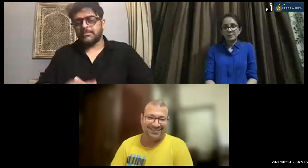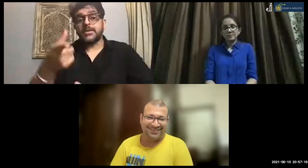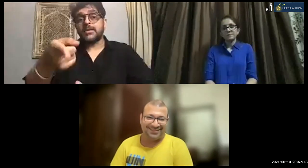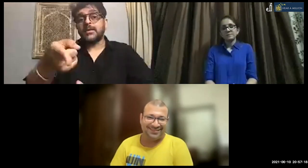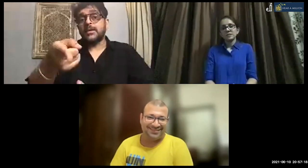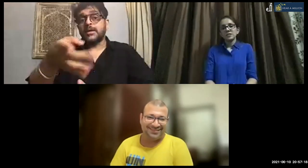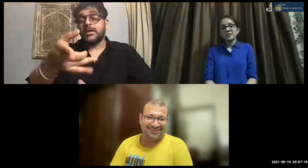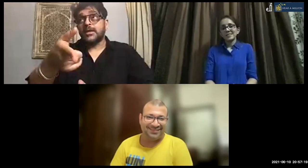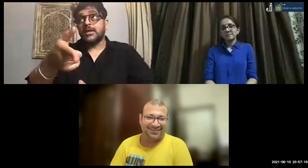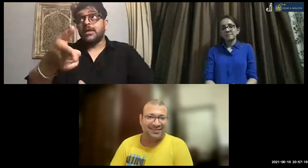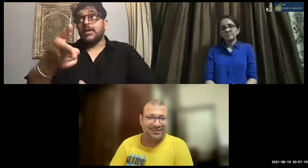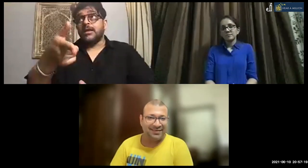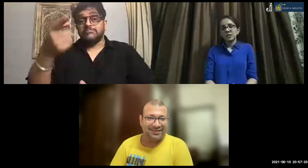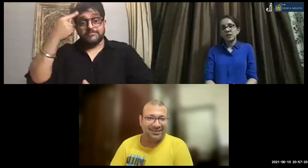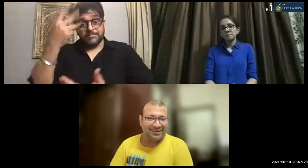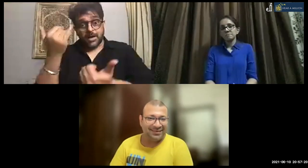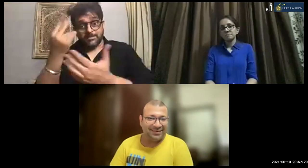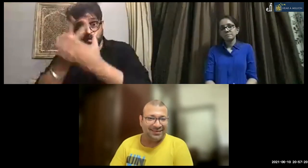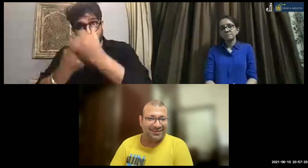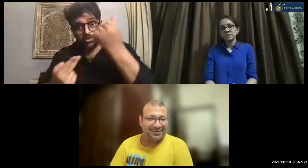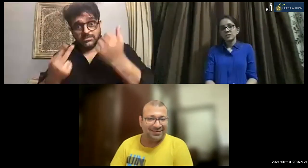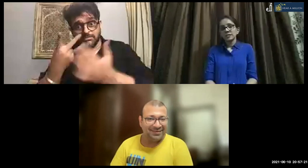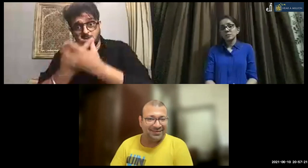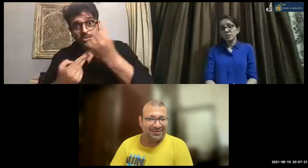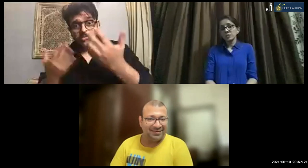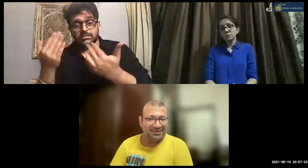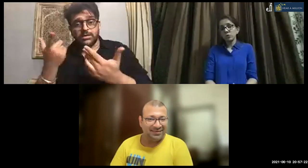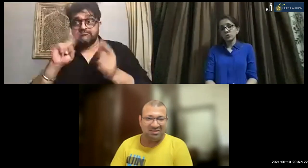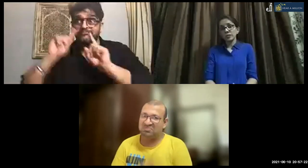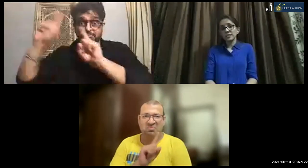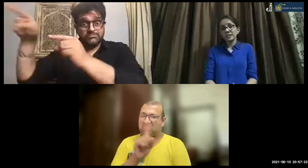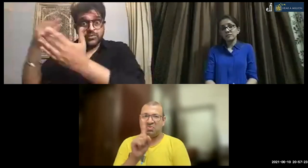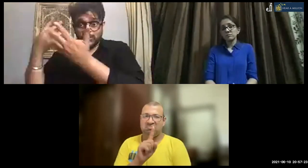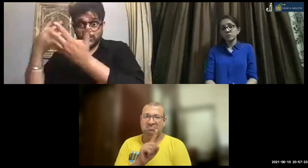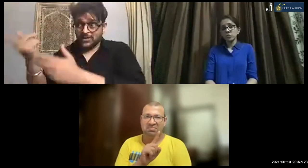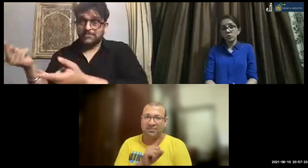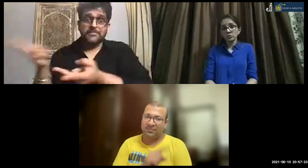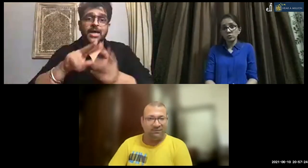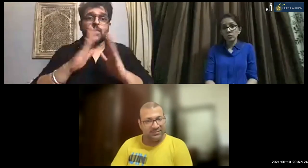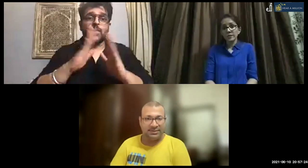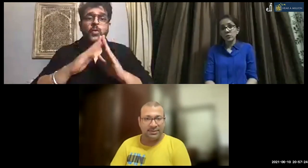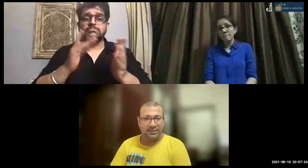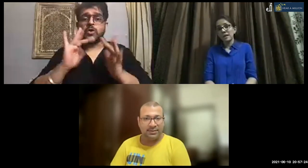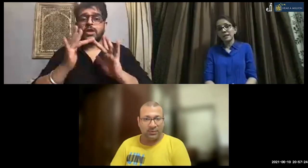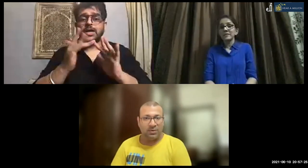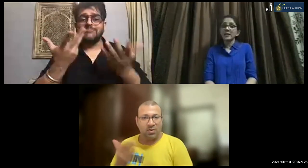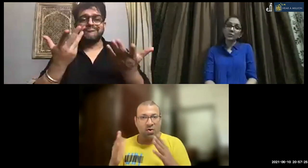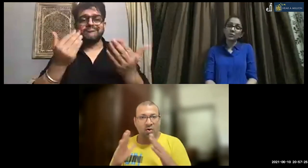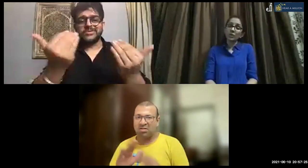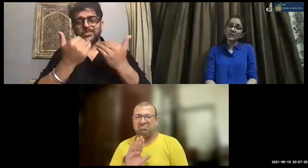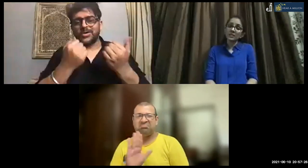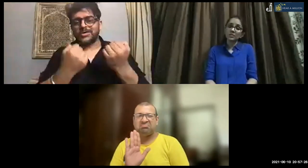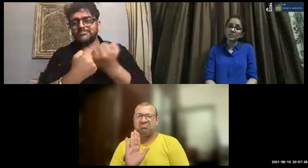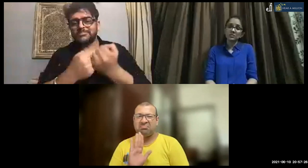yeah, right. Um, is it possible both ways? Like you go to school and then you come back and then